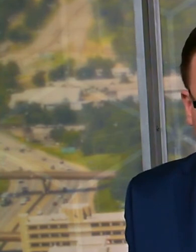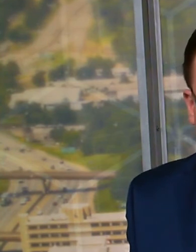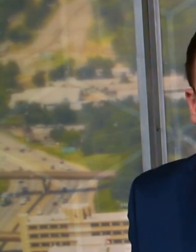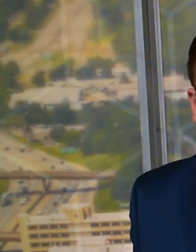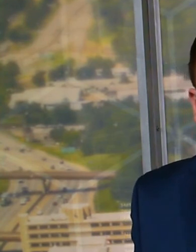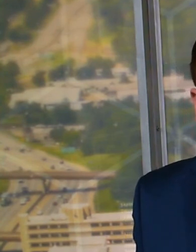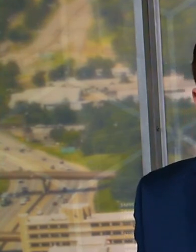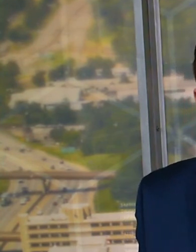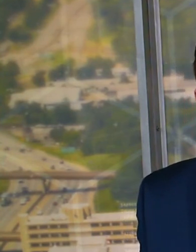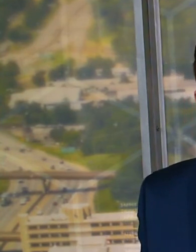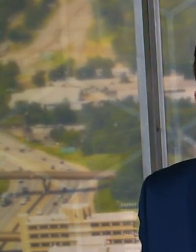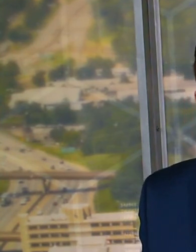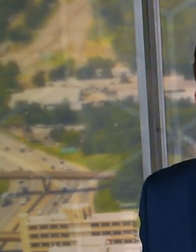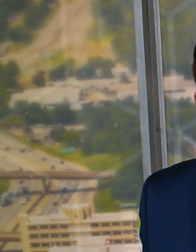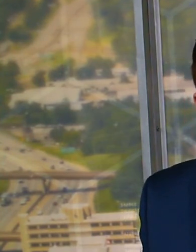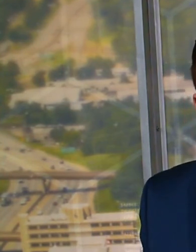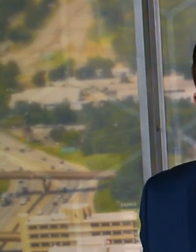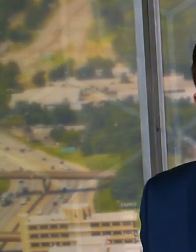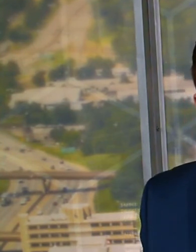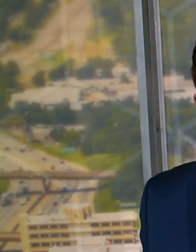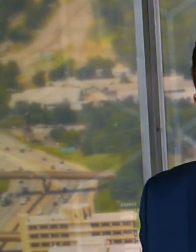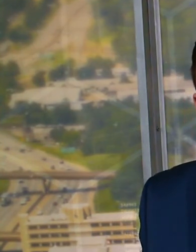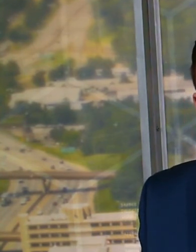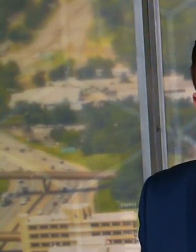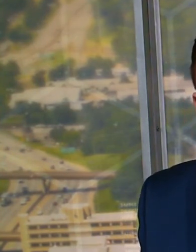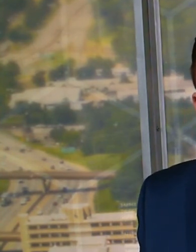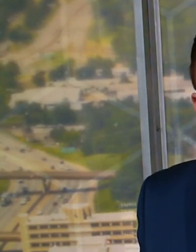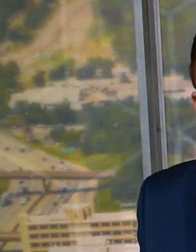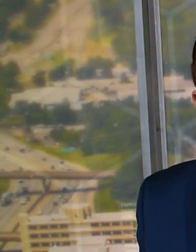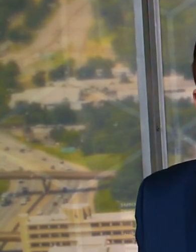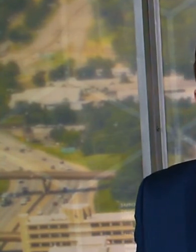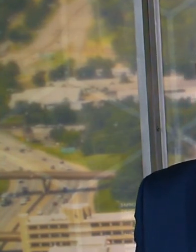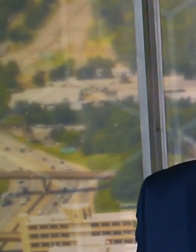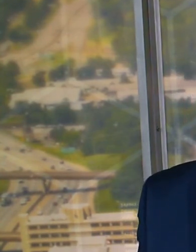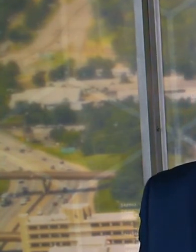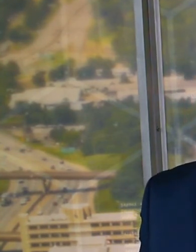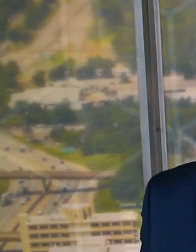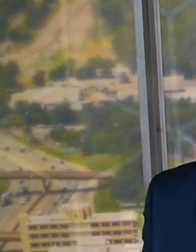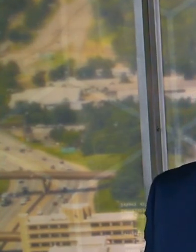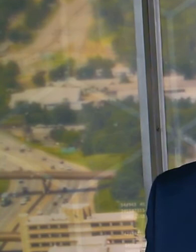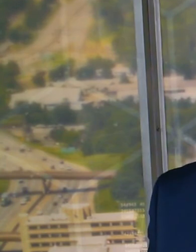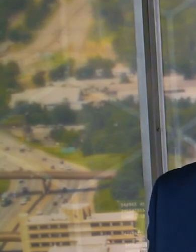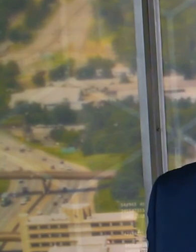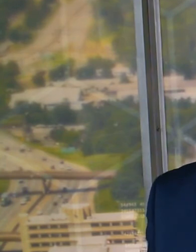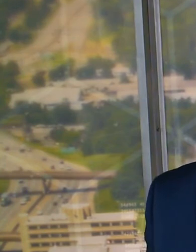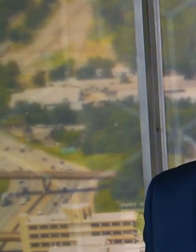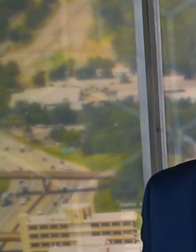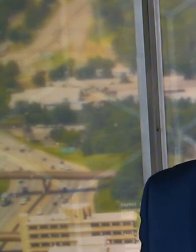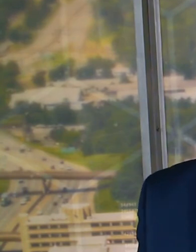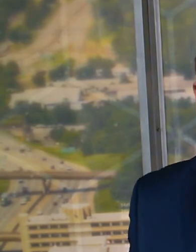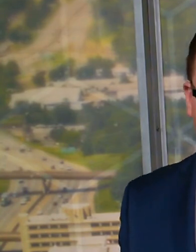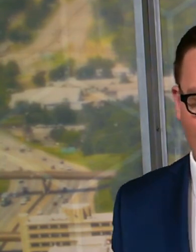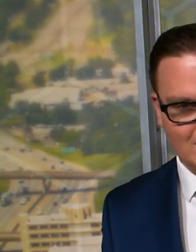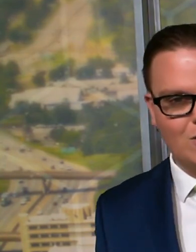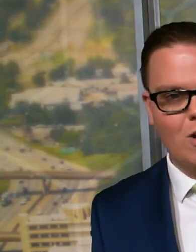Los Angeles County Sheriff's Office. For now, I'm Mitch McCoy. This has been Breaking News from KRK and Fox 16. We have breaking news as it